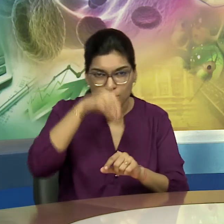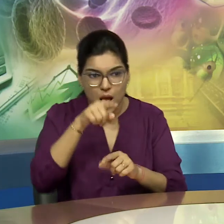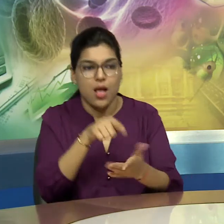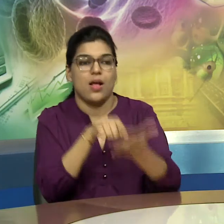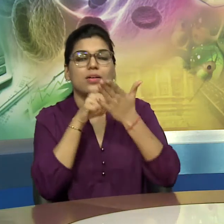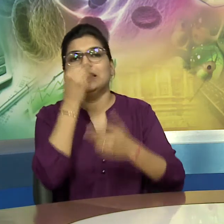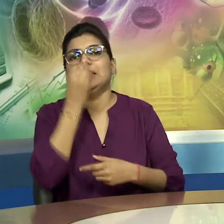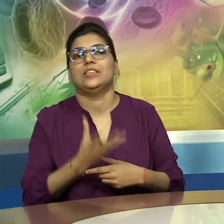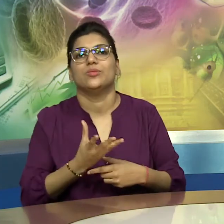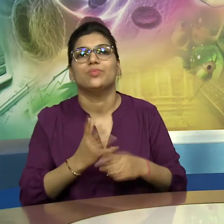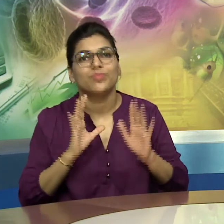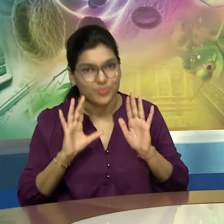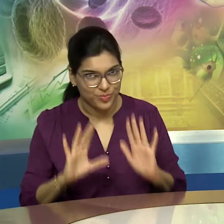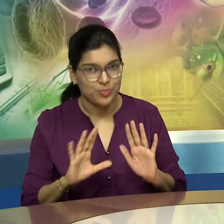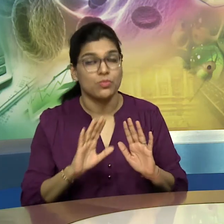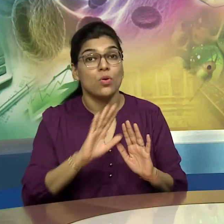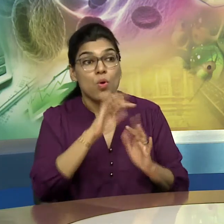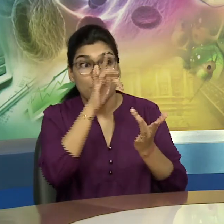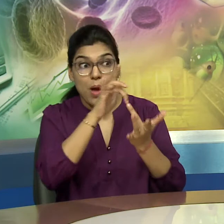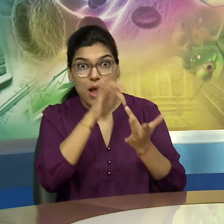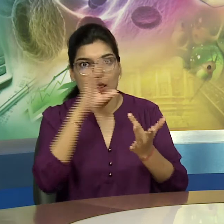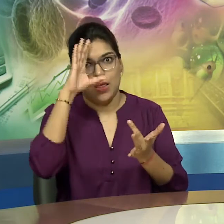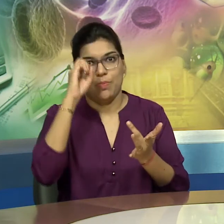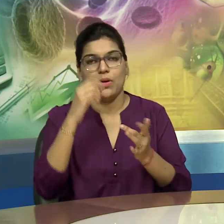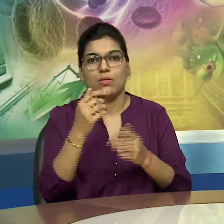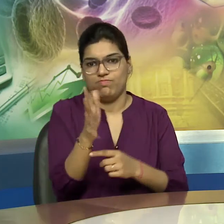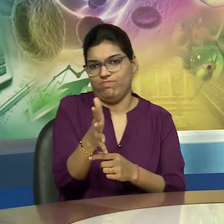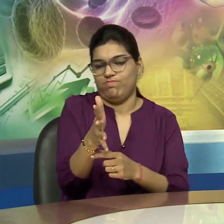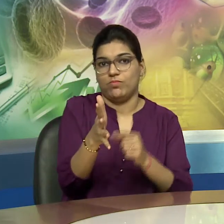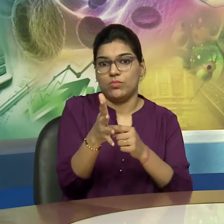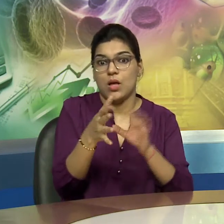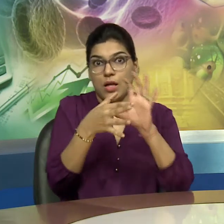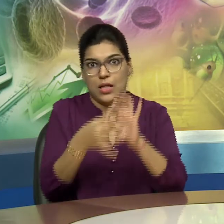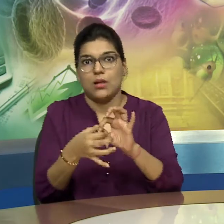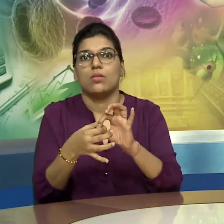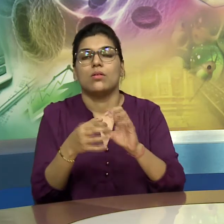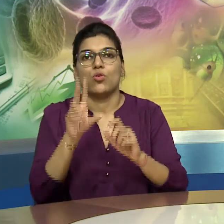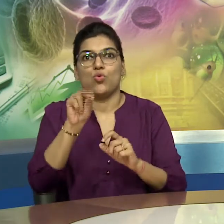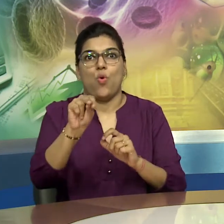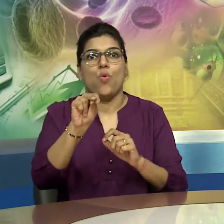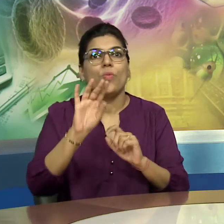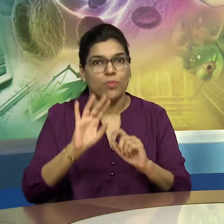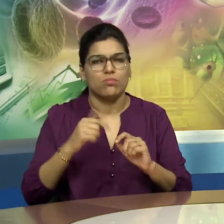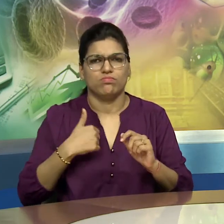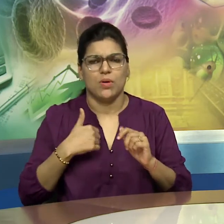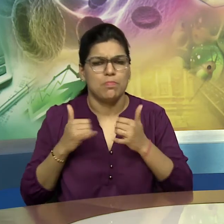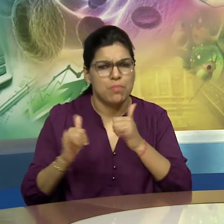happened last night, last week or last month, accordingly you need to understand and use the statement, and also the negative